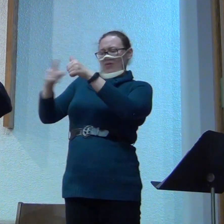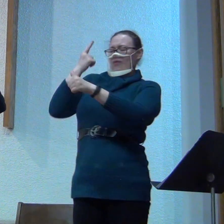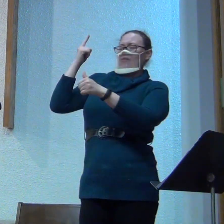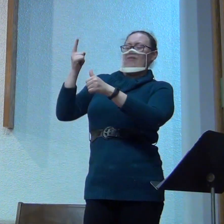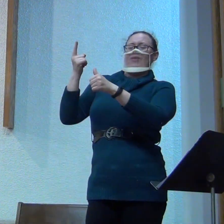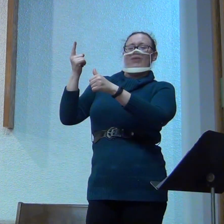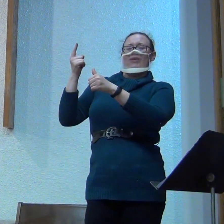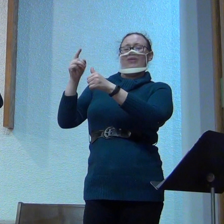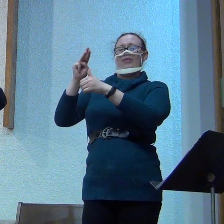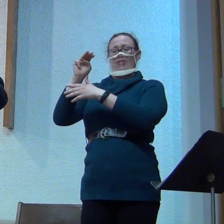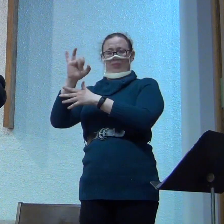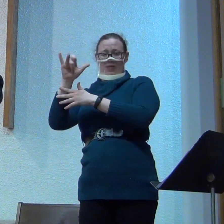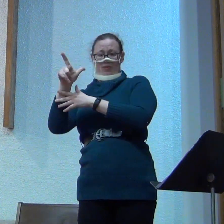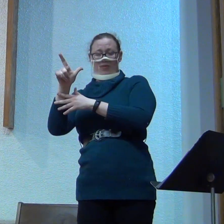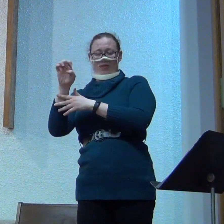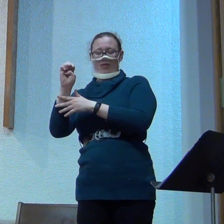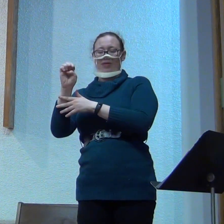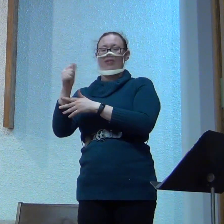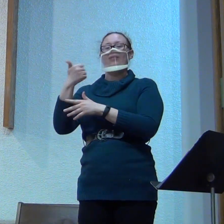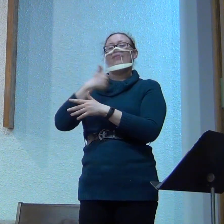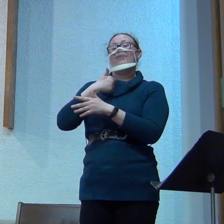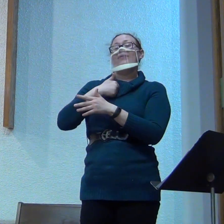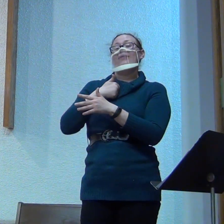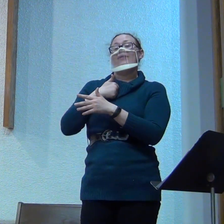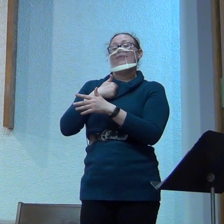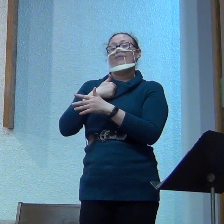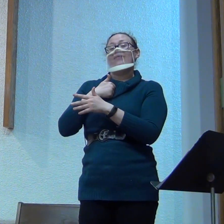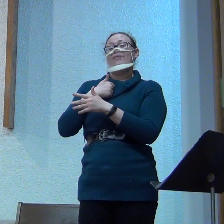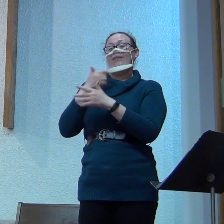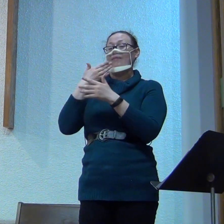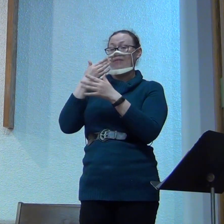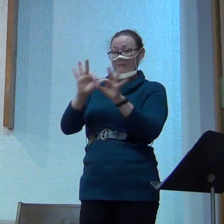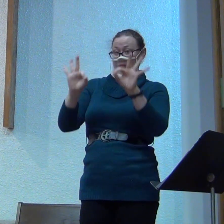always important. I say that because I'm firstborn.